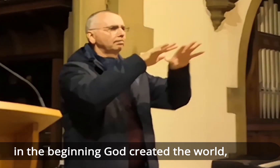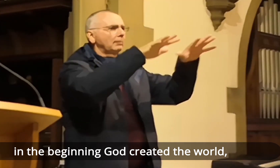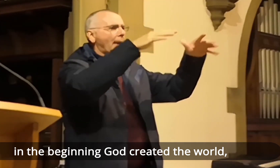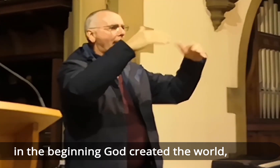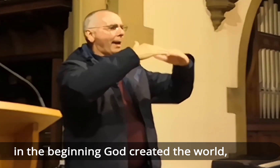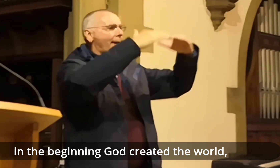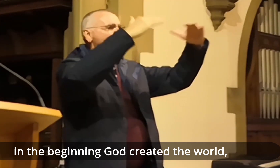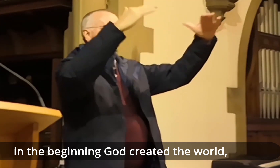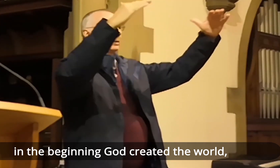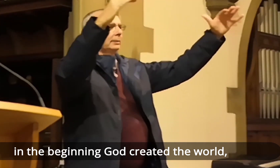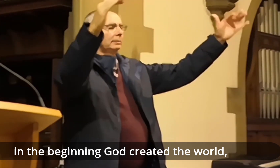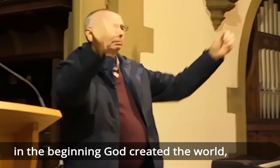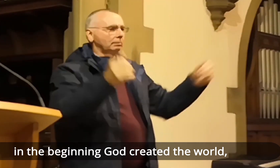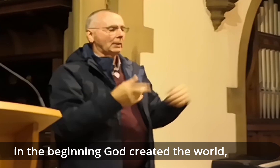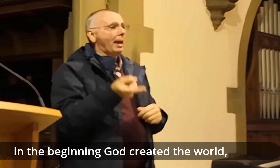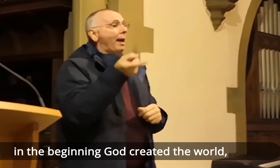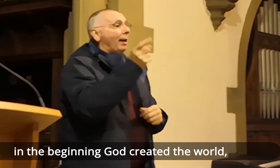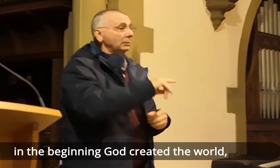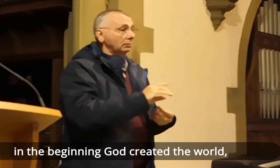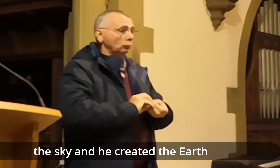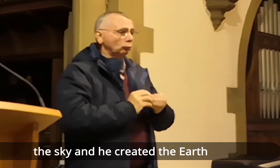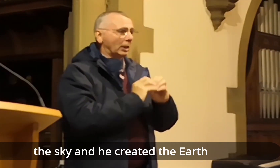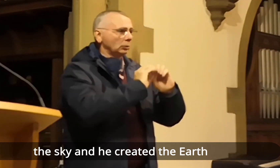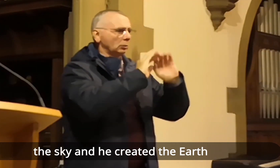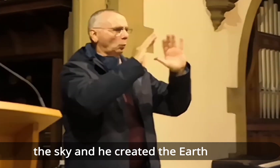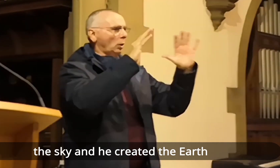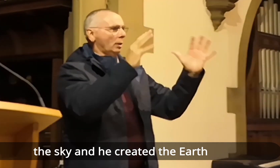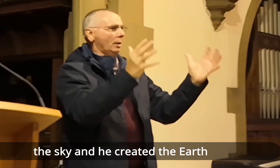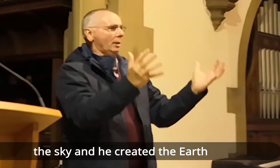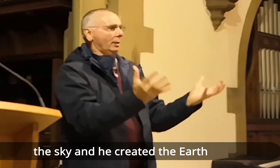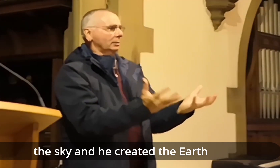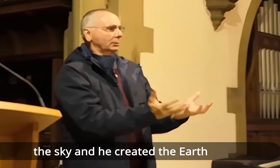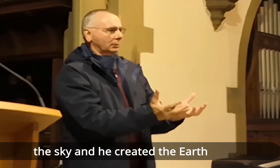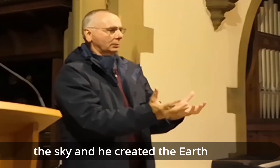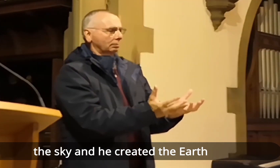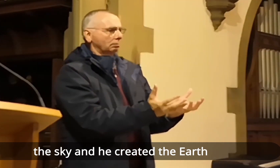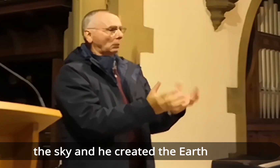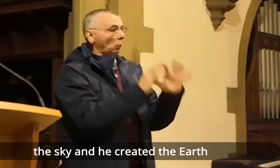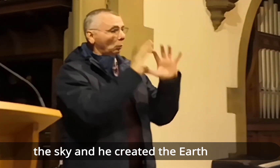created the world, the sky, and he created the earth.